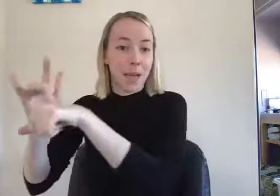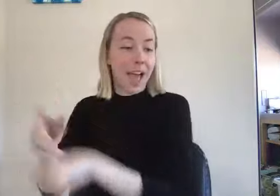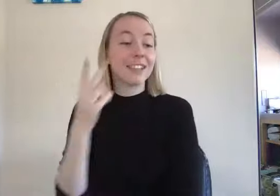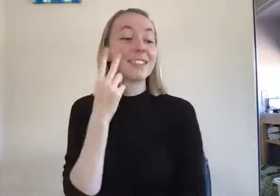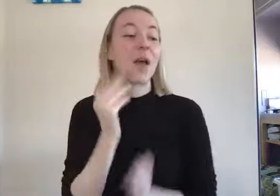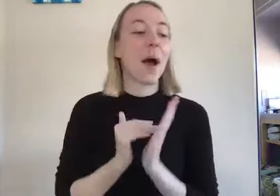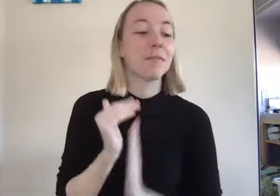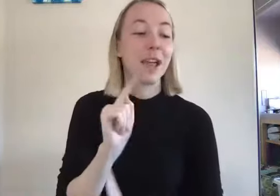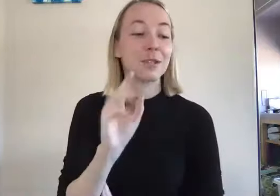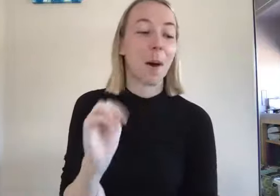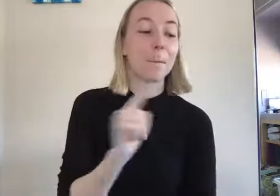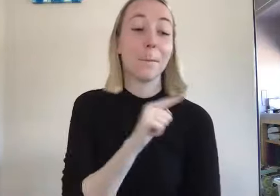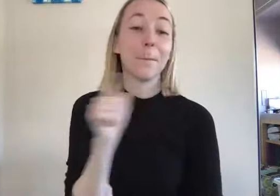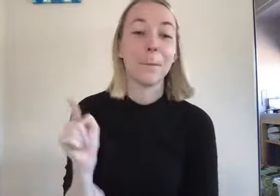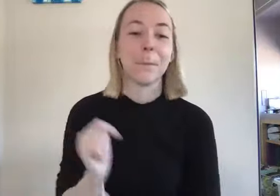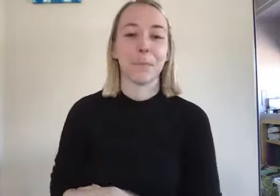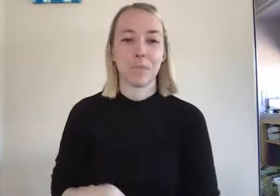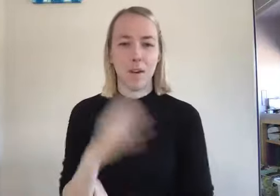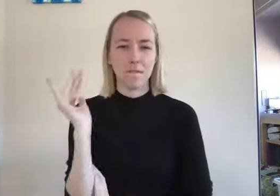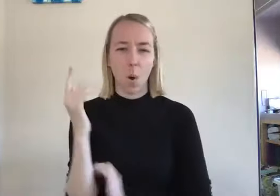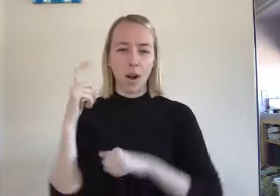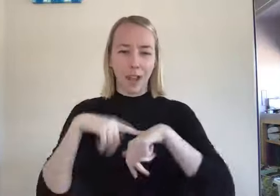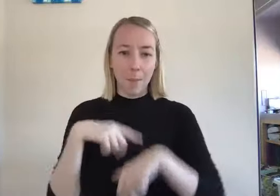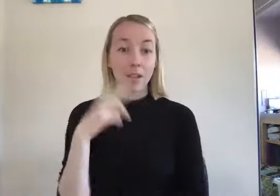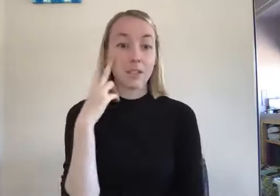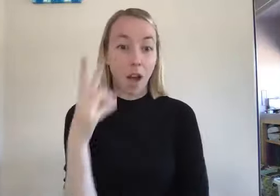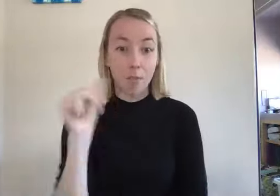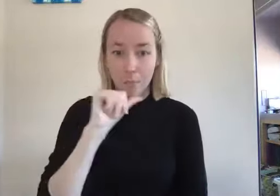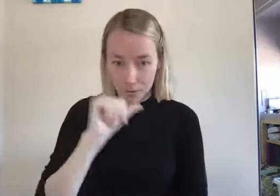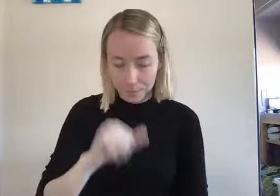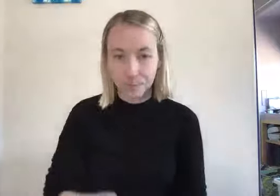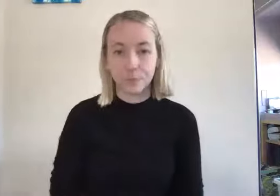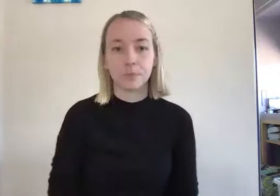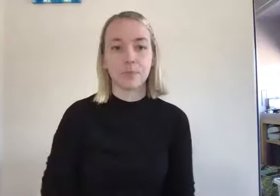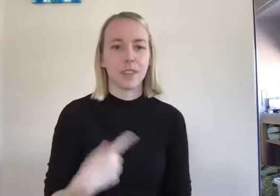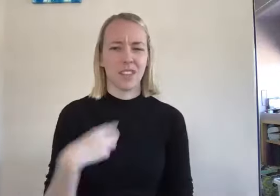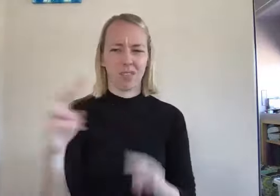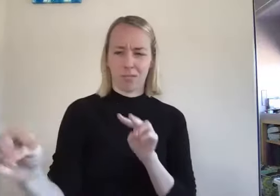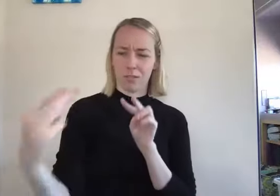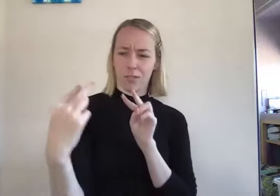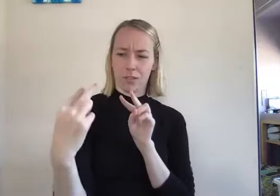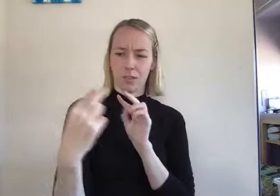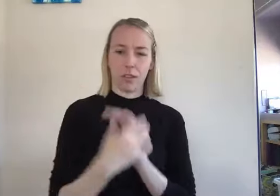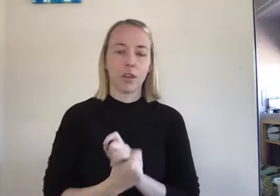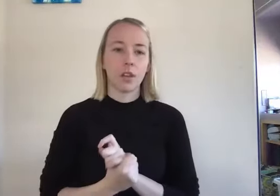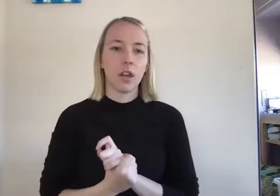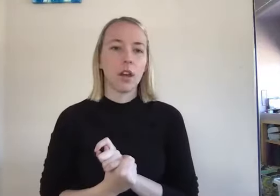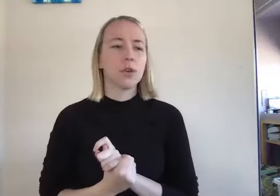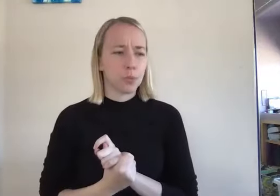of times a week. And finally, about the fourth time that I saw him at one of these places, he looked at me and he said, he